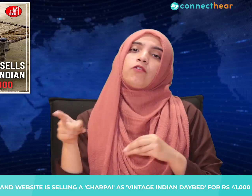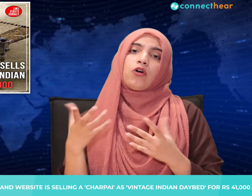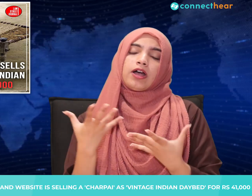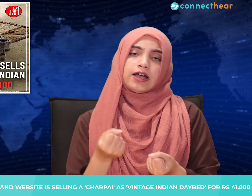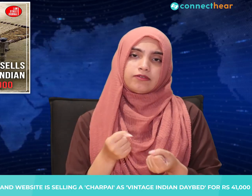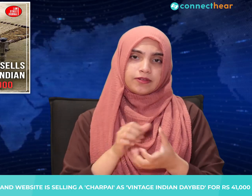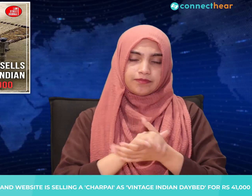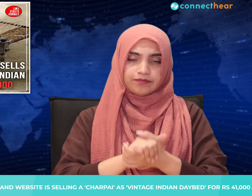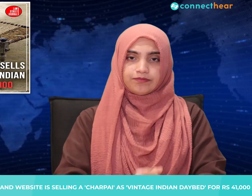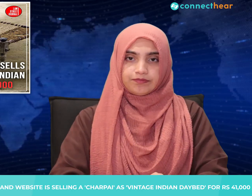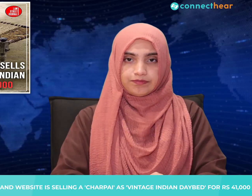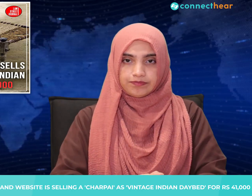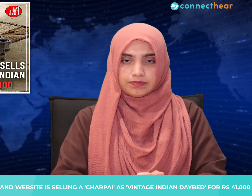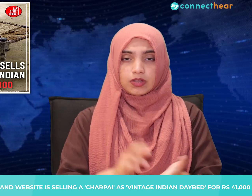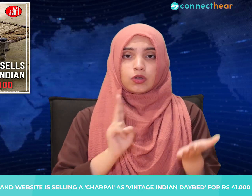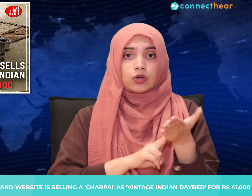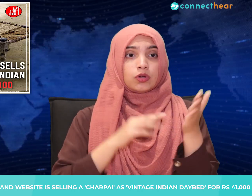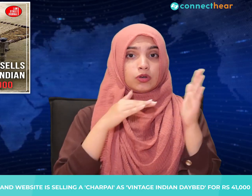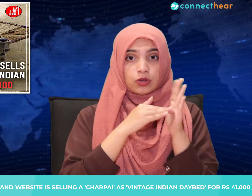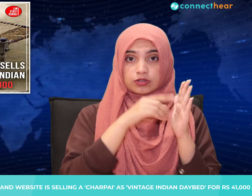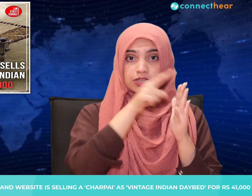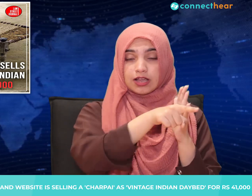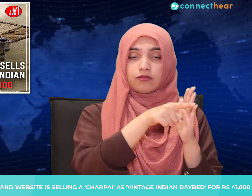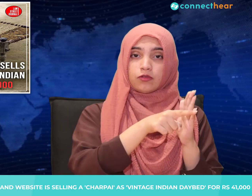A New Zealand brand, Annabelle's,